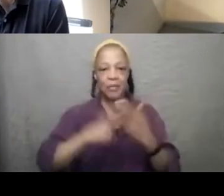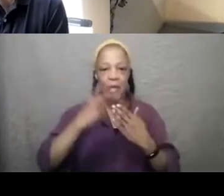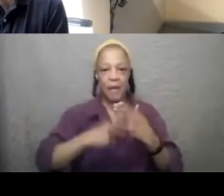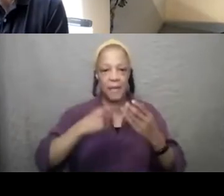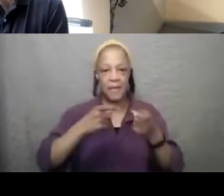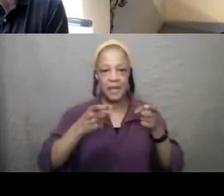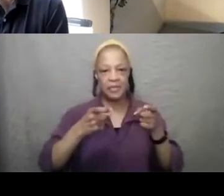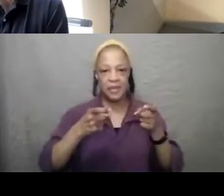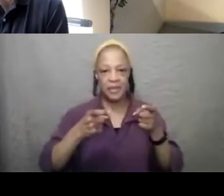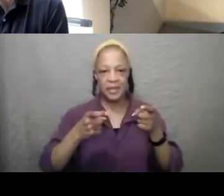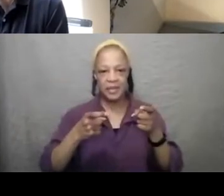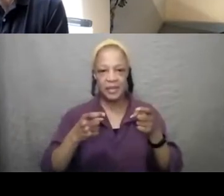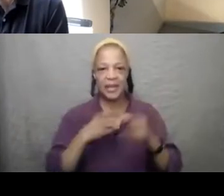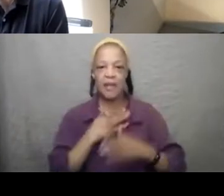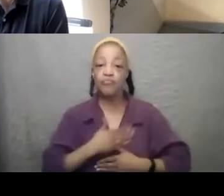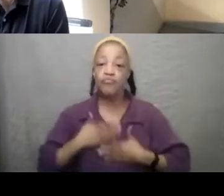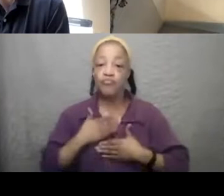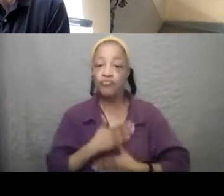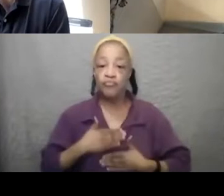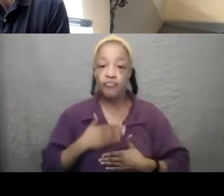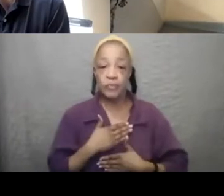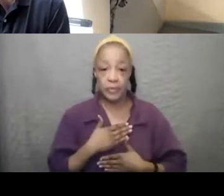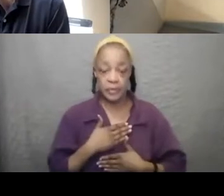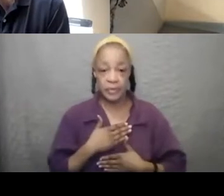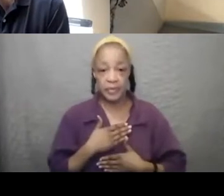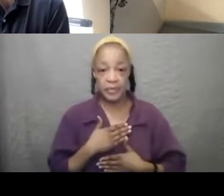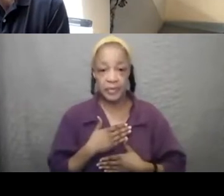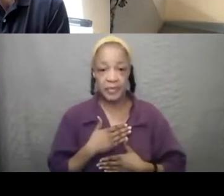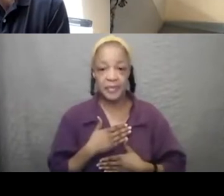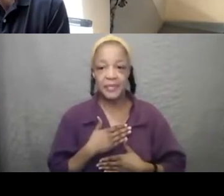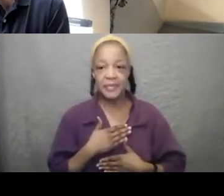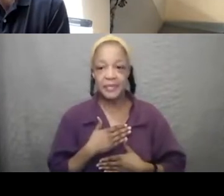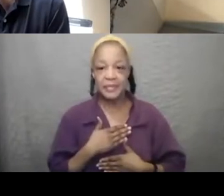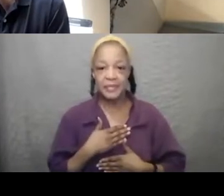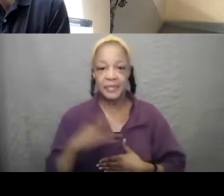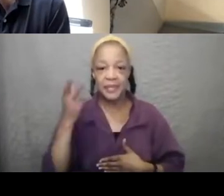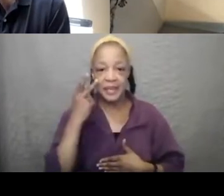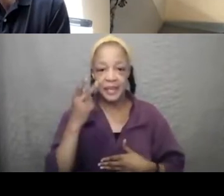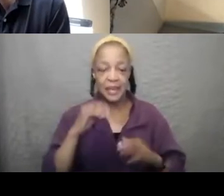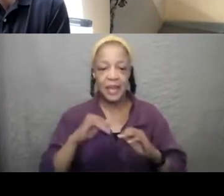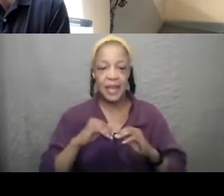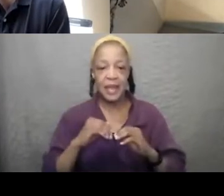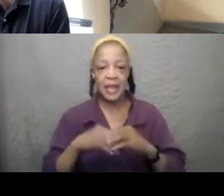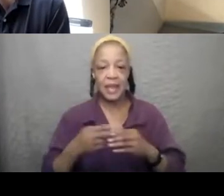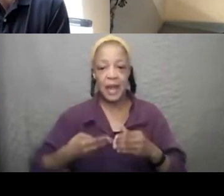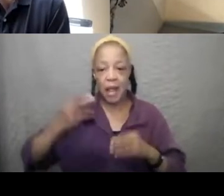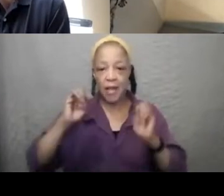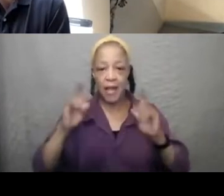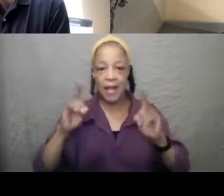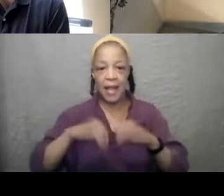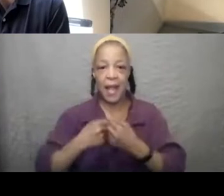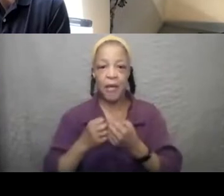is what I really enjoy doing, and seeing how we can, and in higher ed, how can we